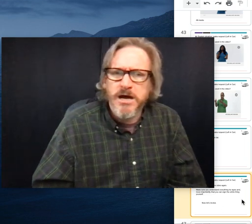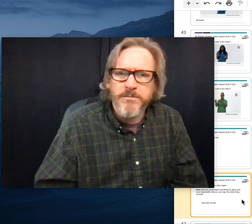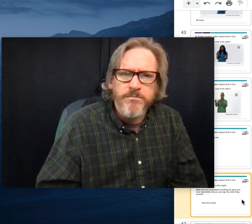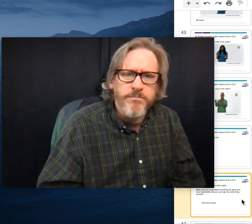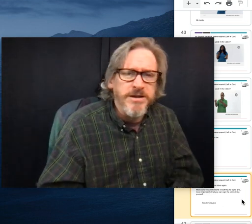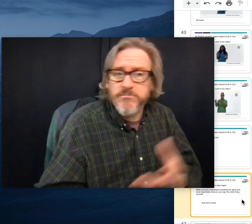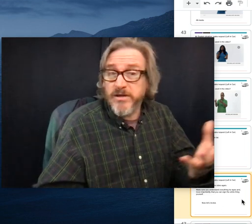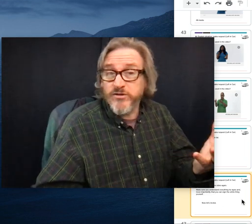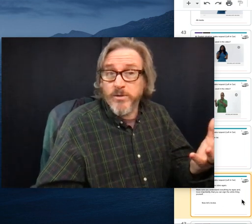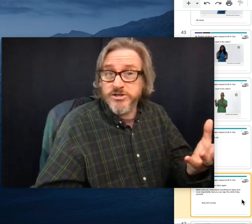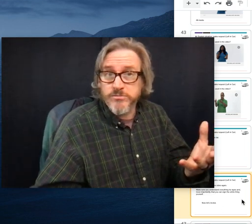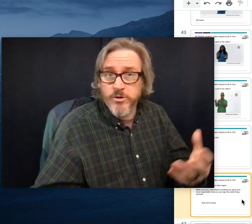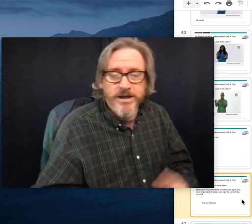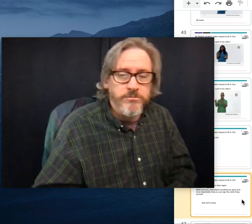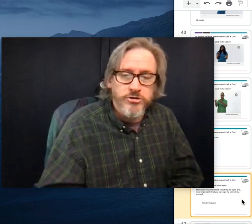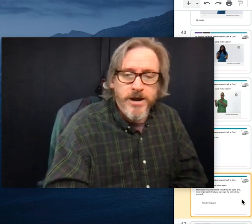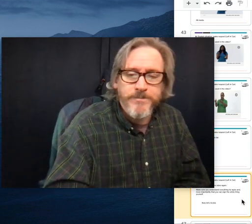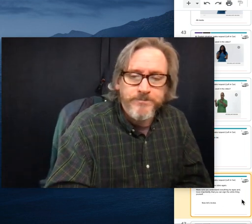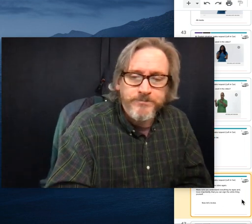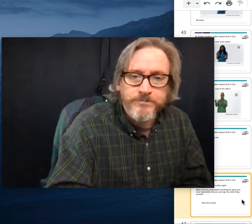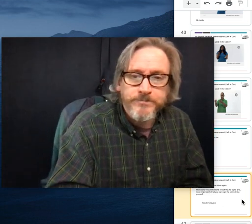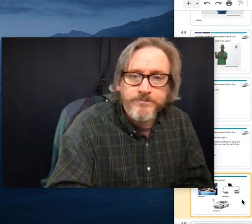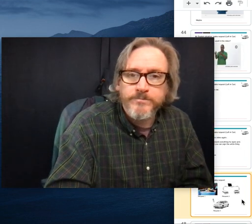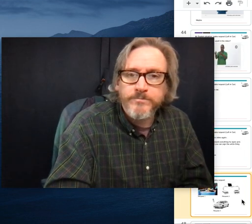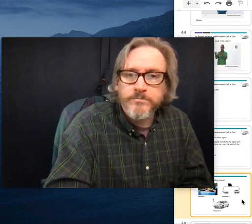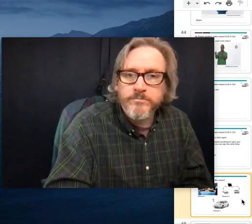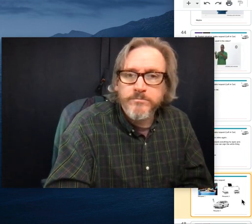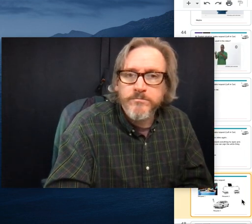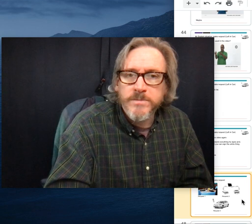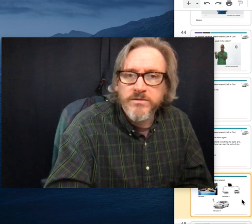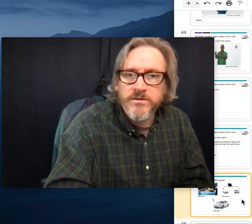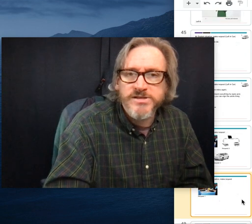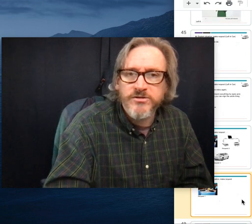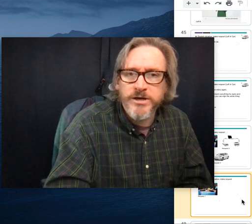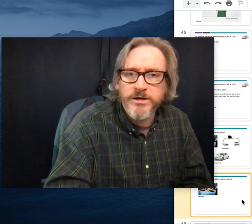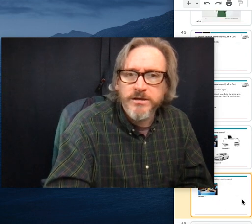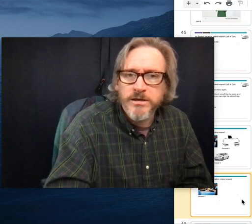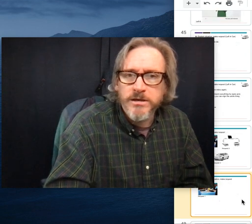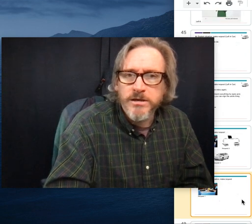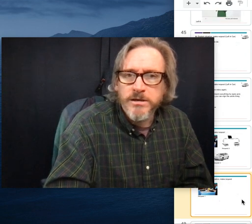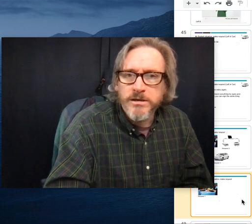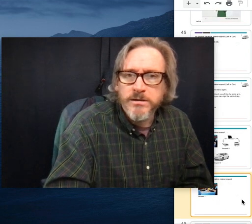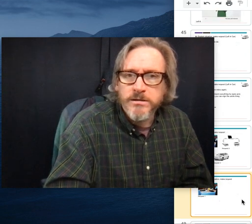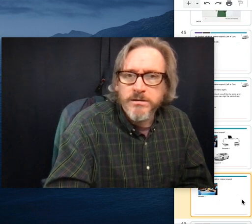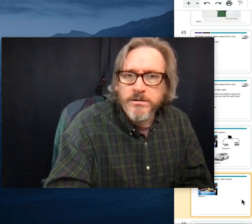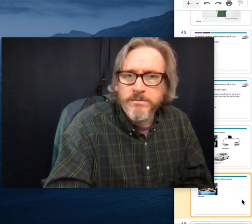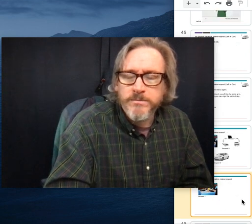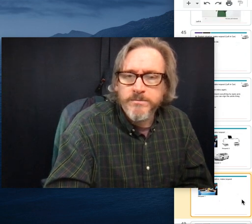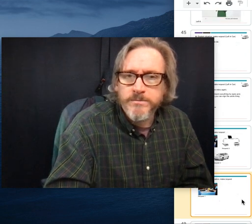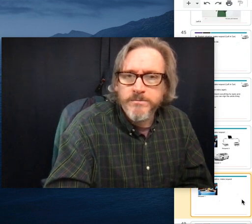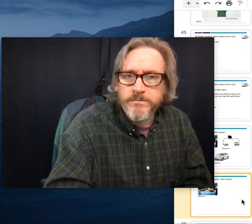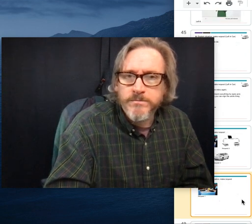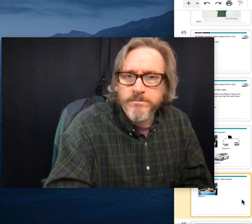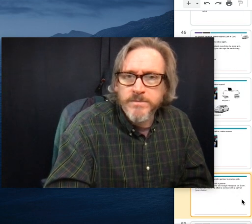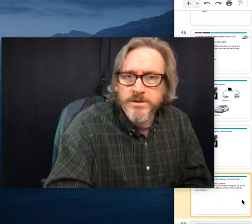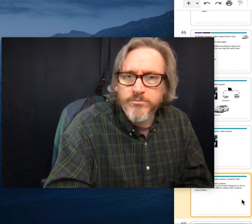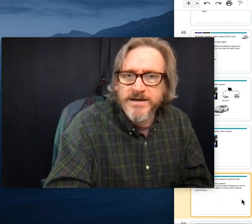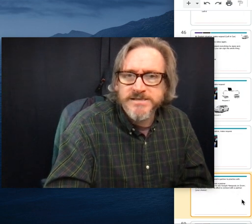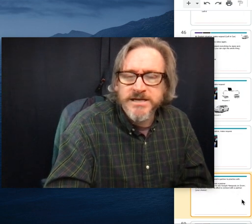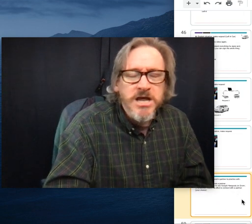Let's go back up. Maybe. Now, this sign with that one hand going up, one hand going down